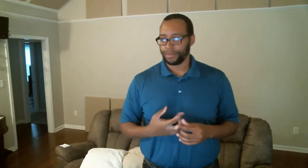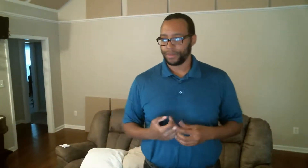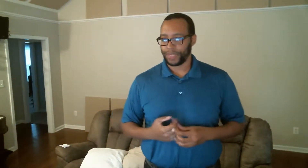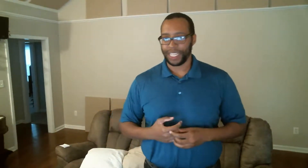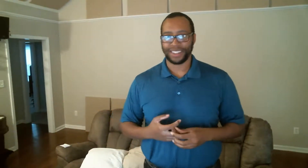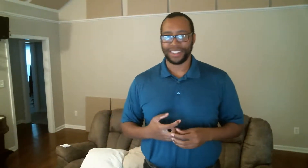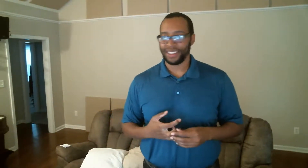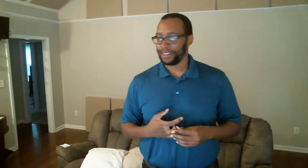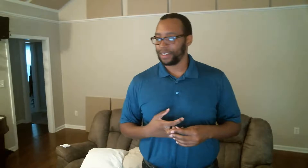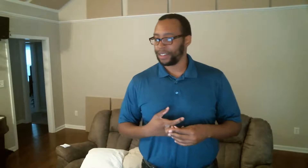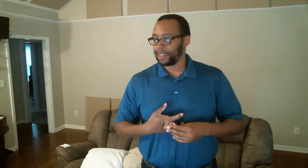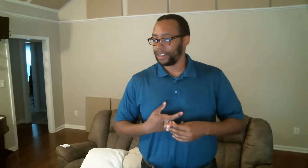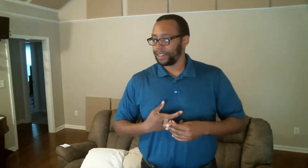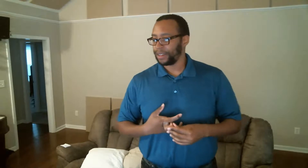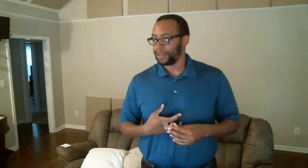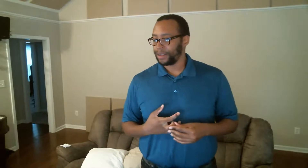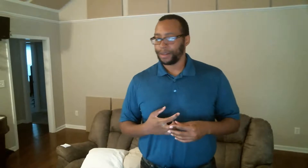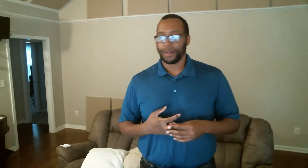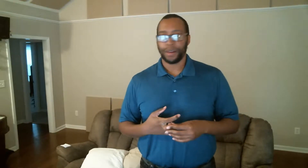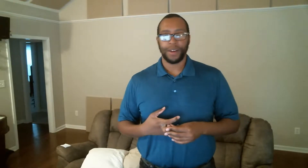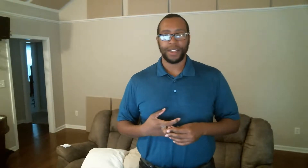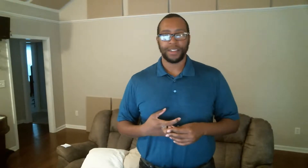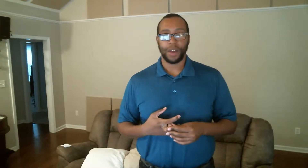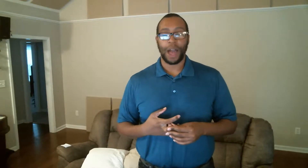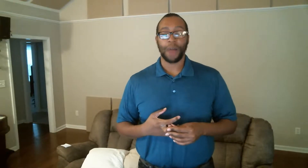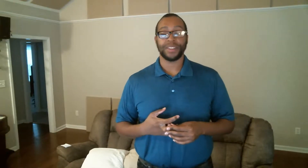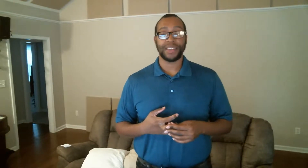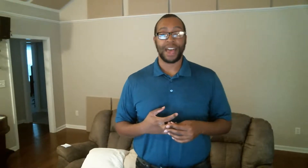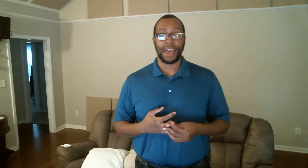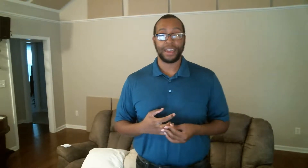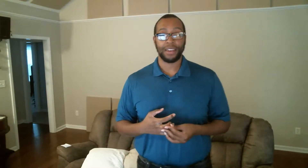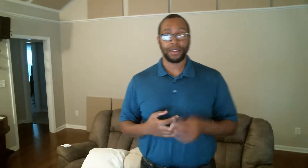Yeah, it's good. All right. So I would sign